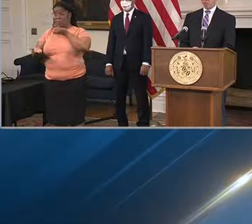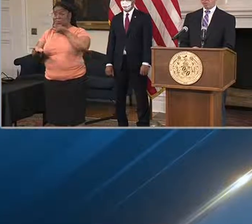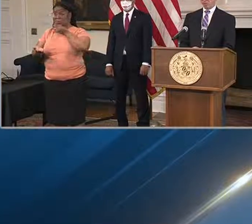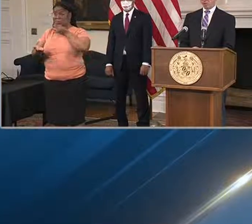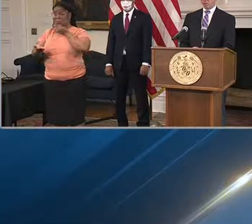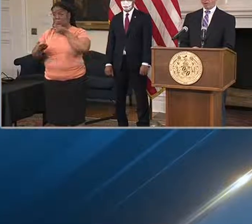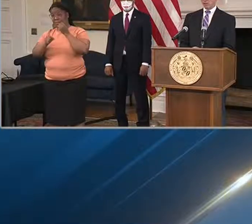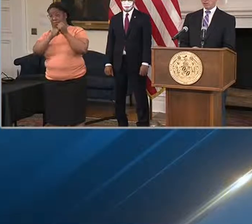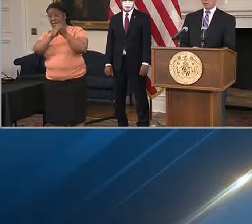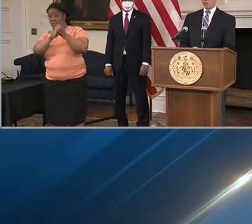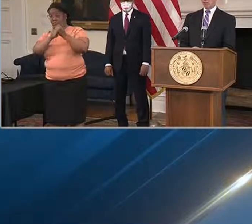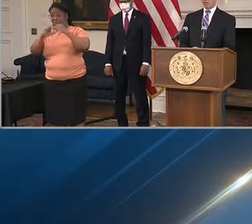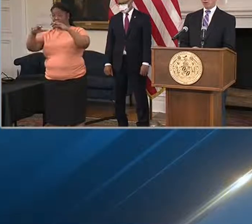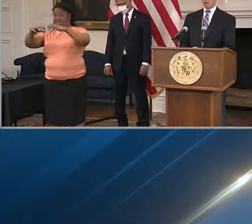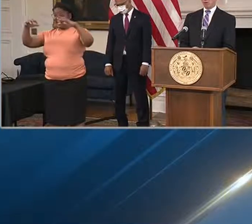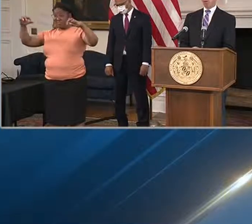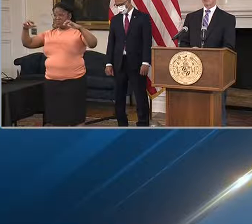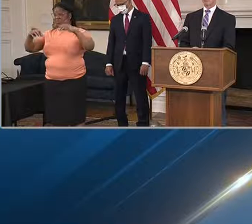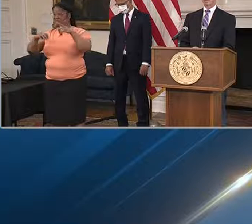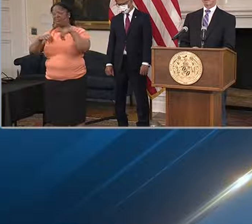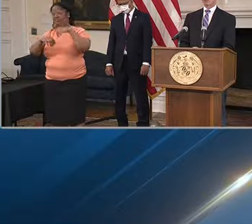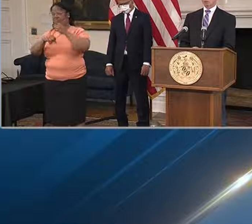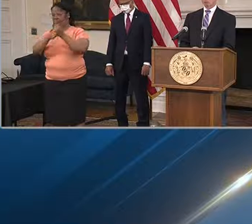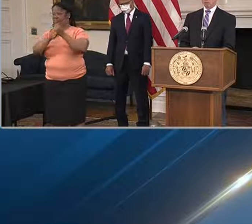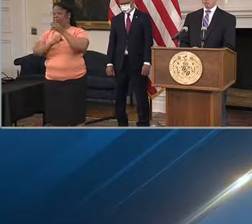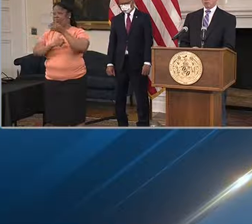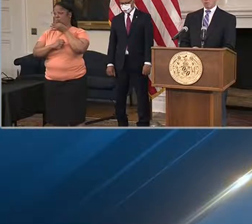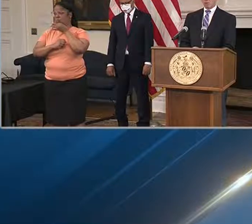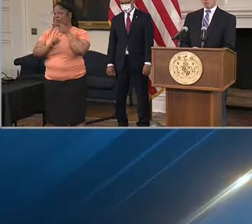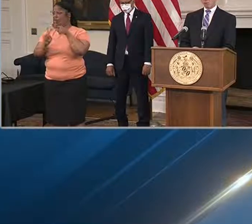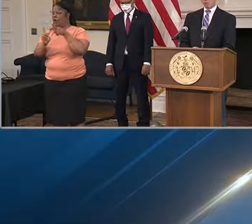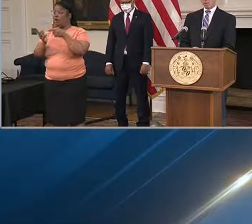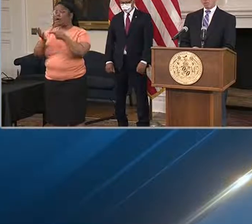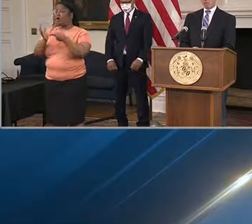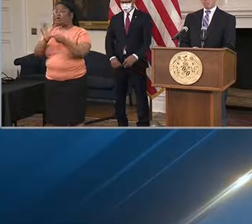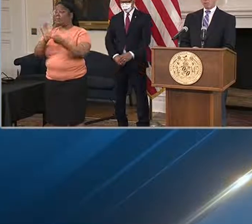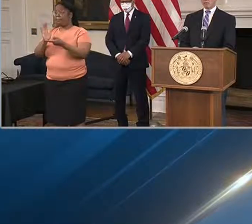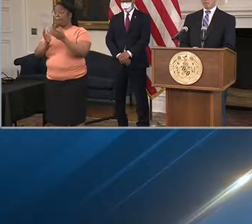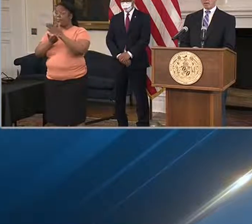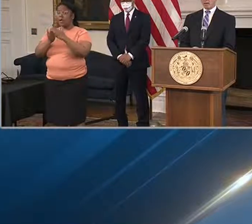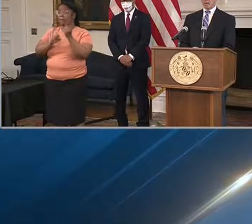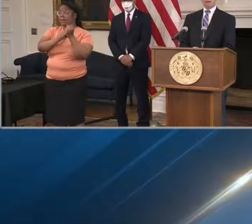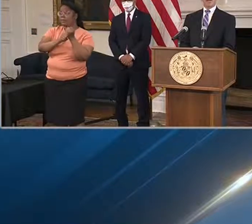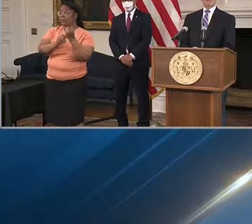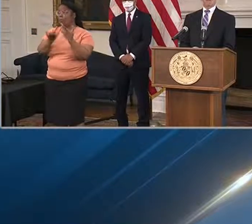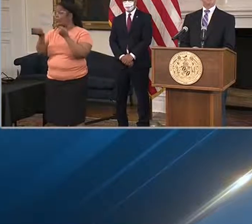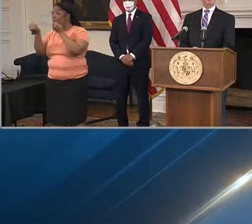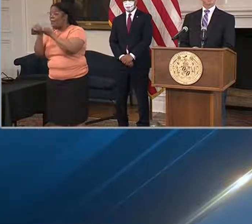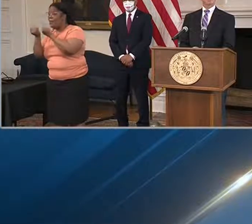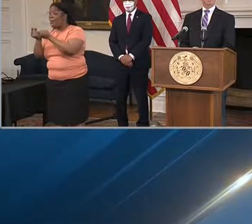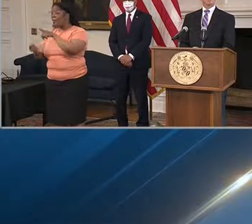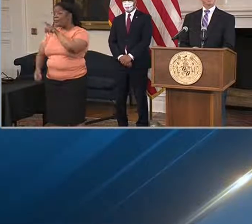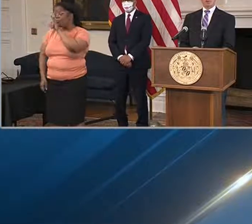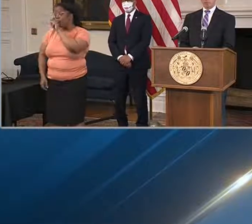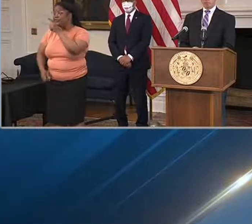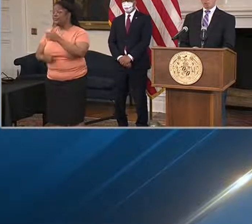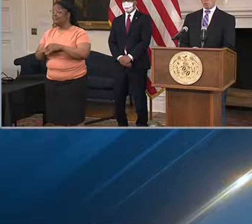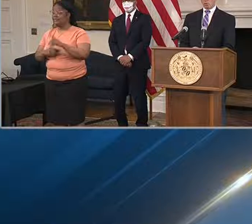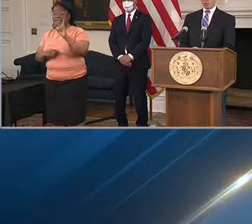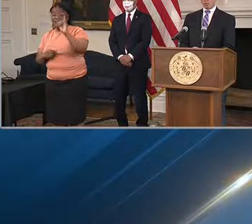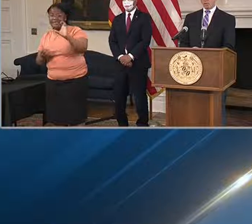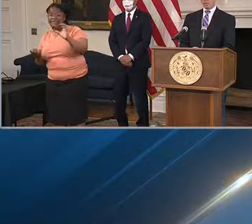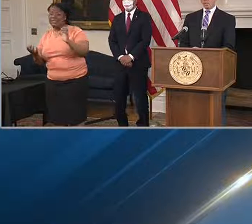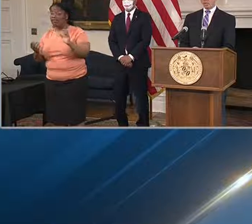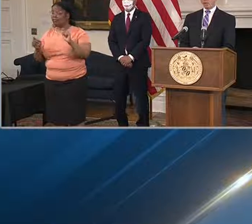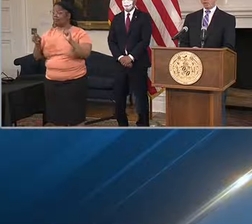would make a baseball analogy, and those who follow the Orioles, the Nationals, or their other favorite team will understand. The best way to stop a run